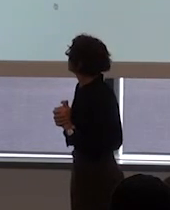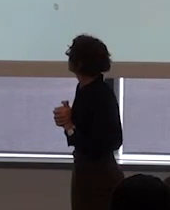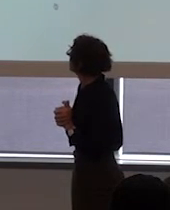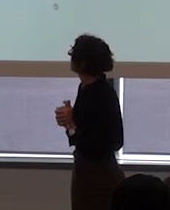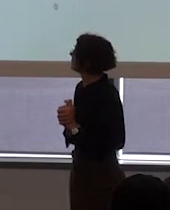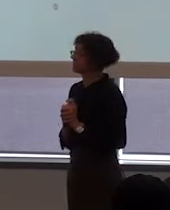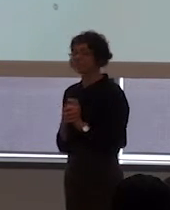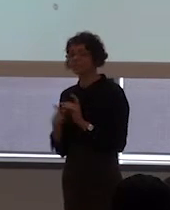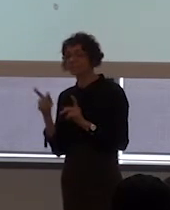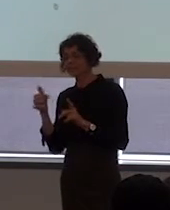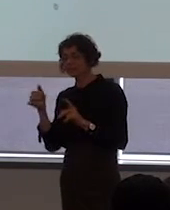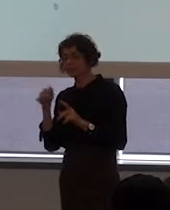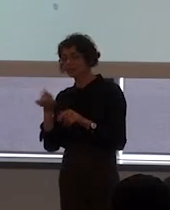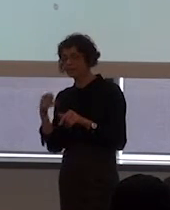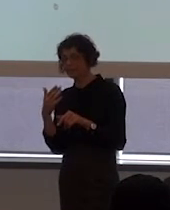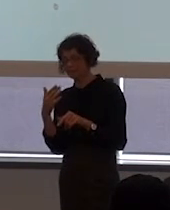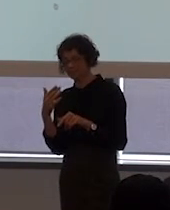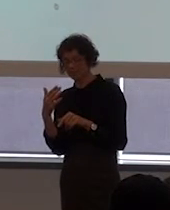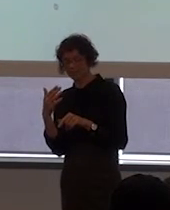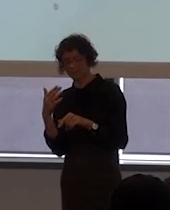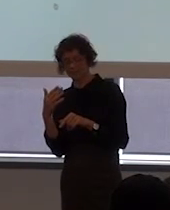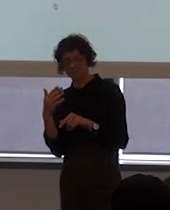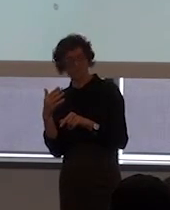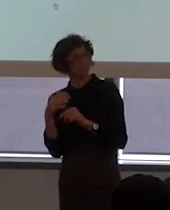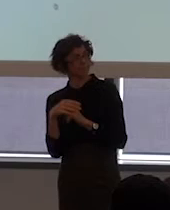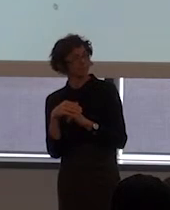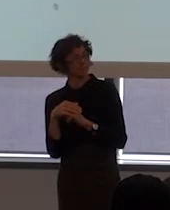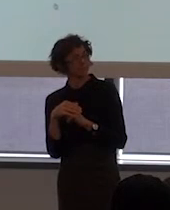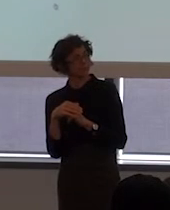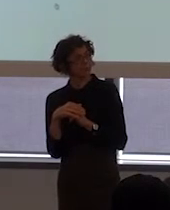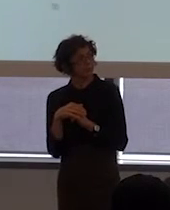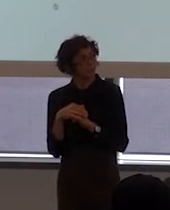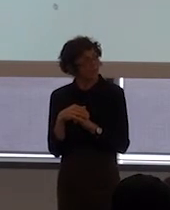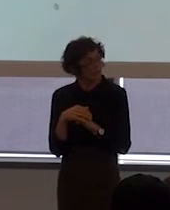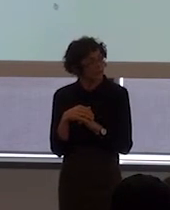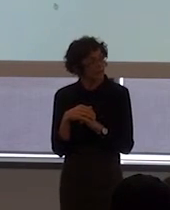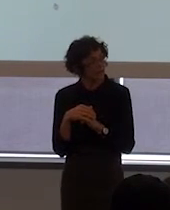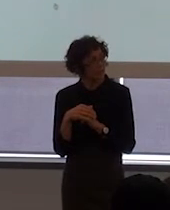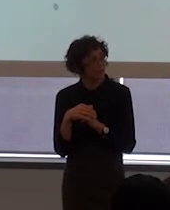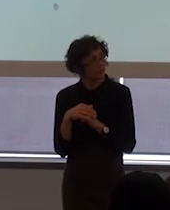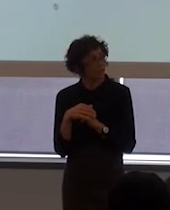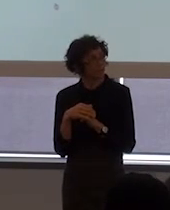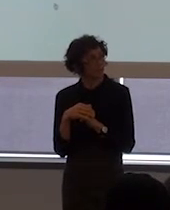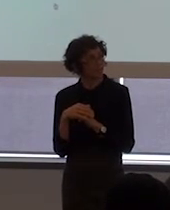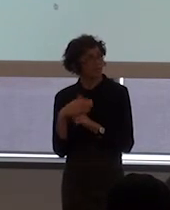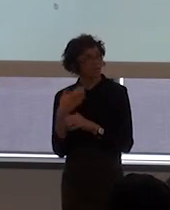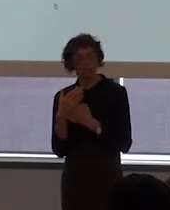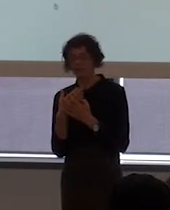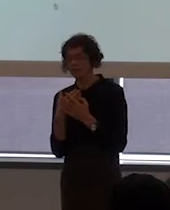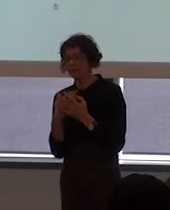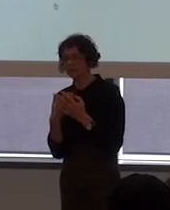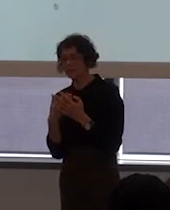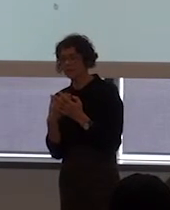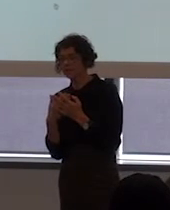Okay, so you know, it's not what the letters are on the board. It is only an alternate audio, like numbers.